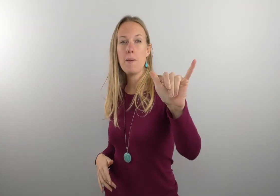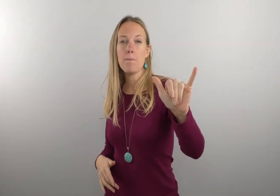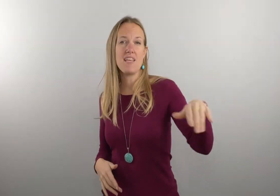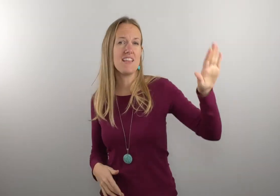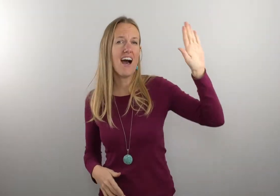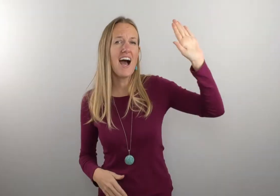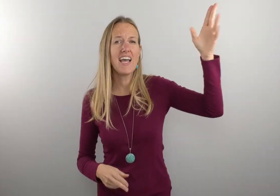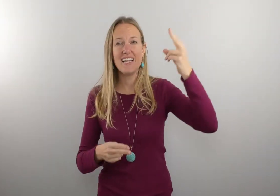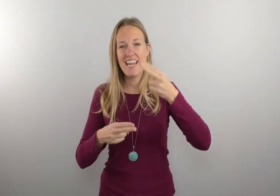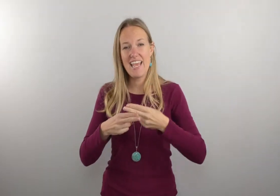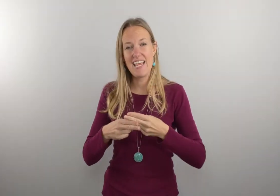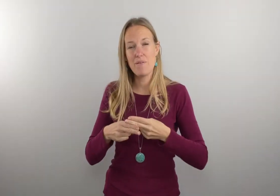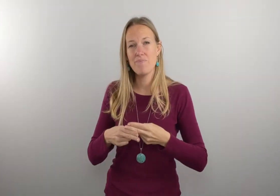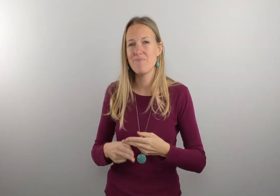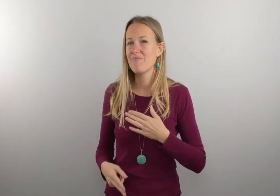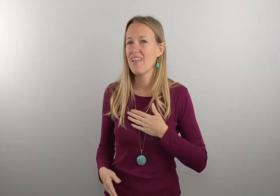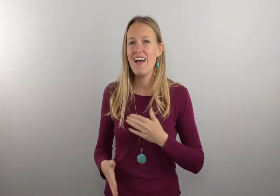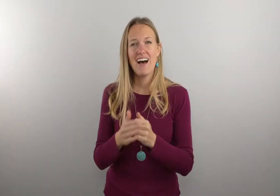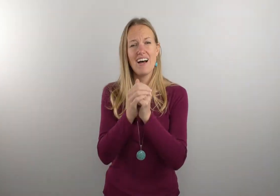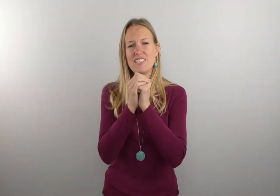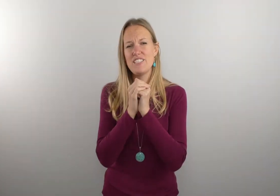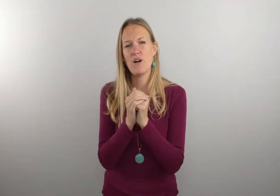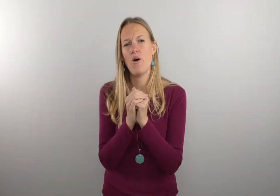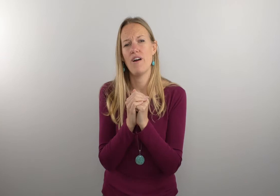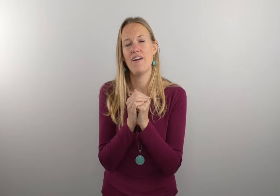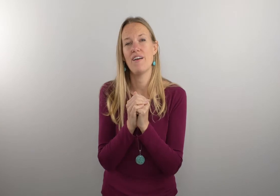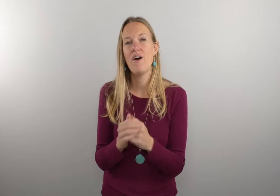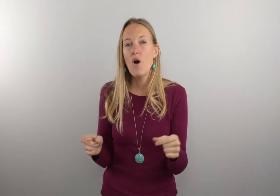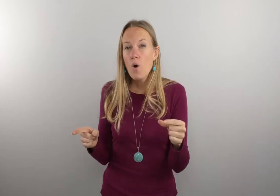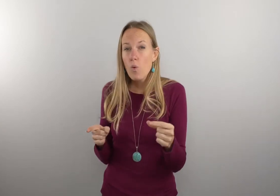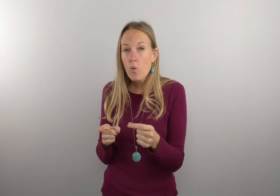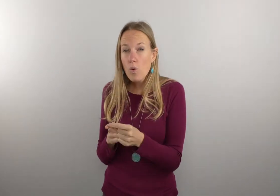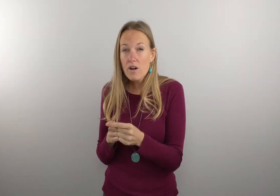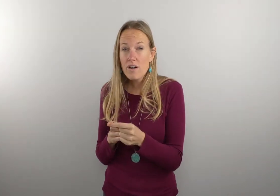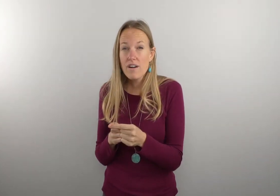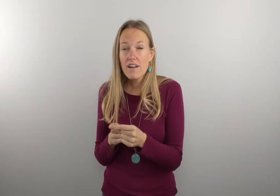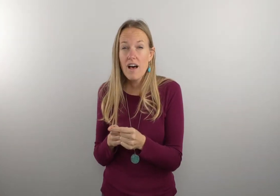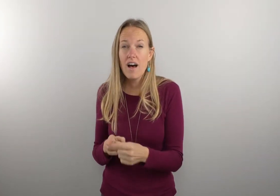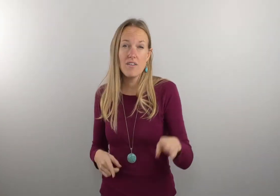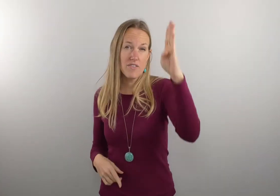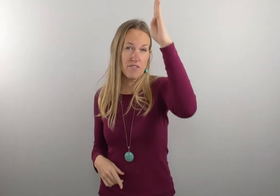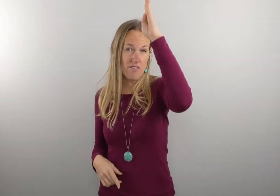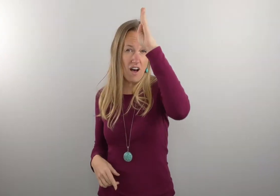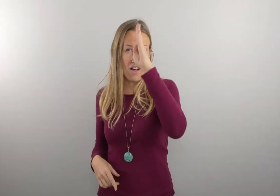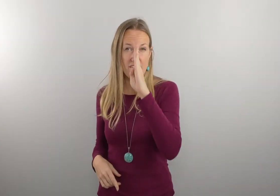be thy name adored. Word of the